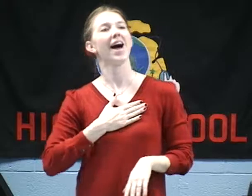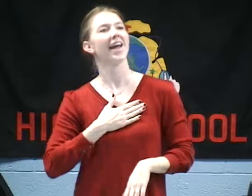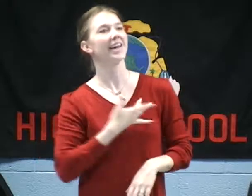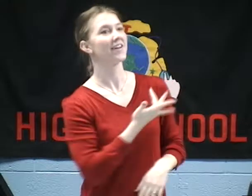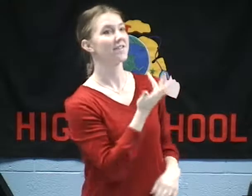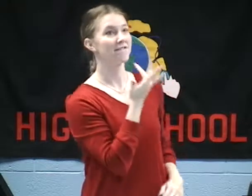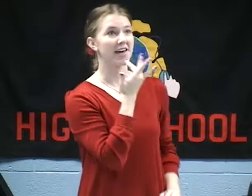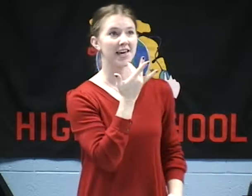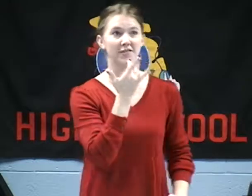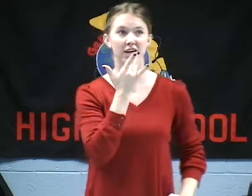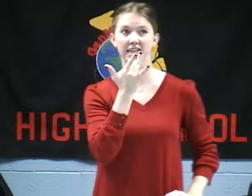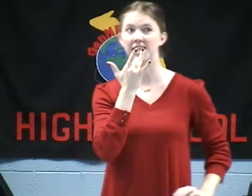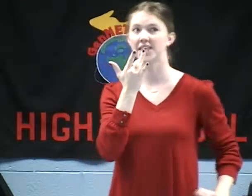My favorite